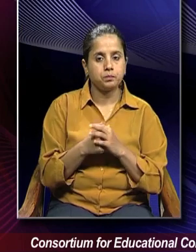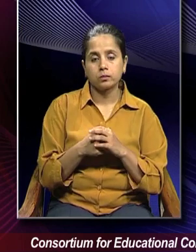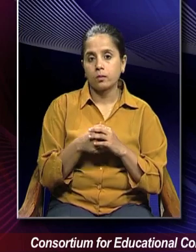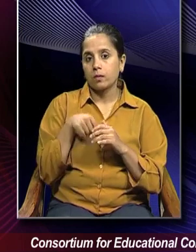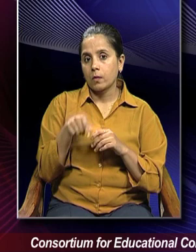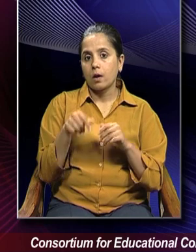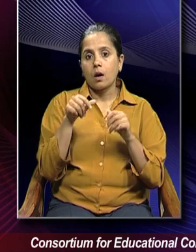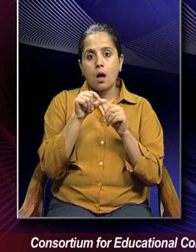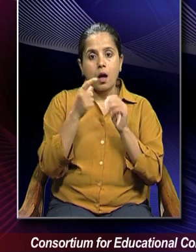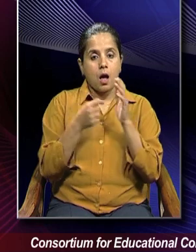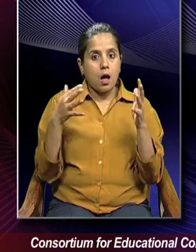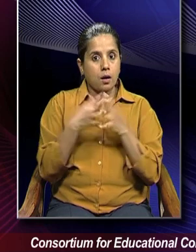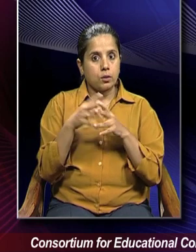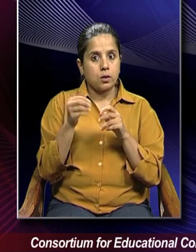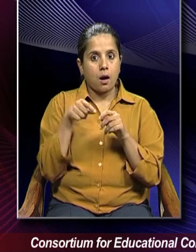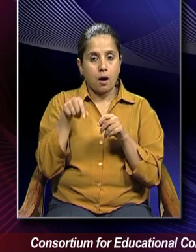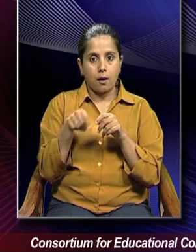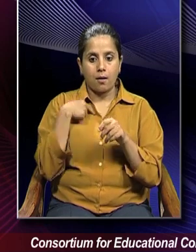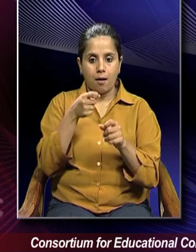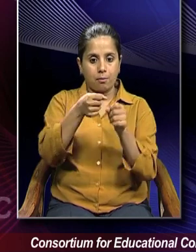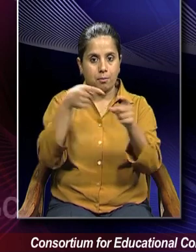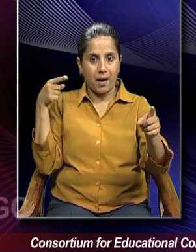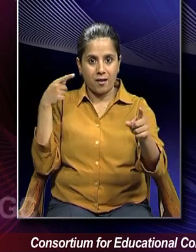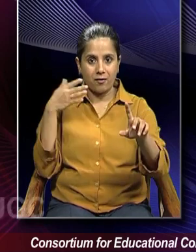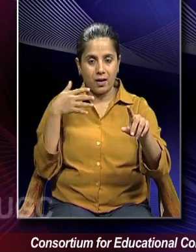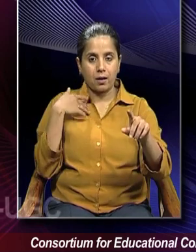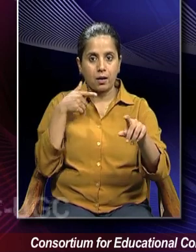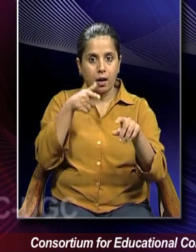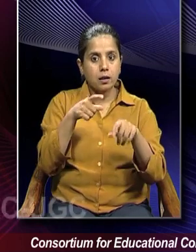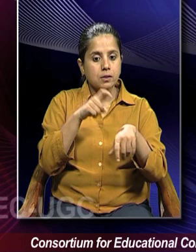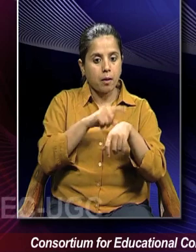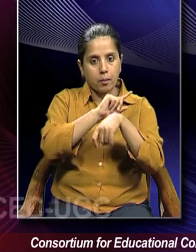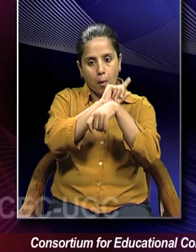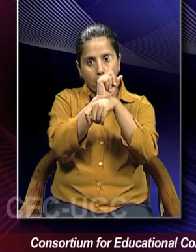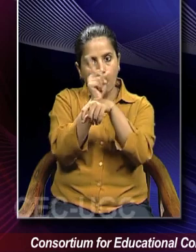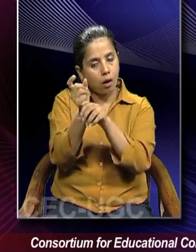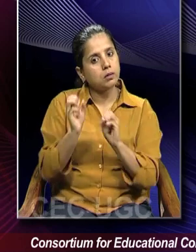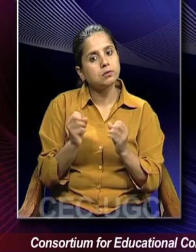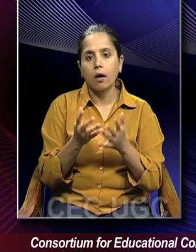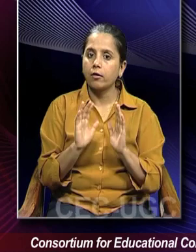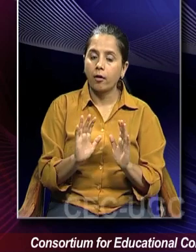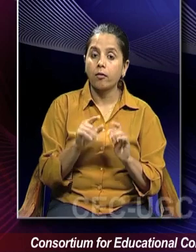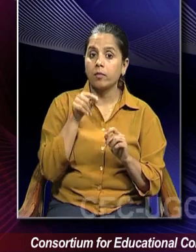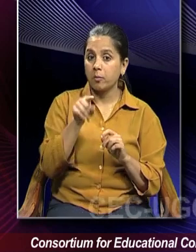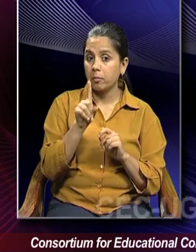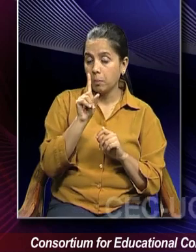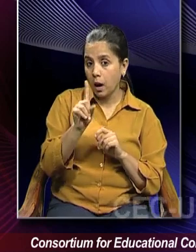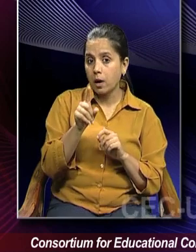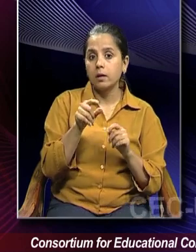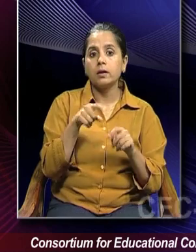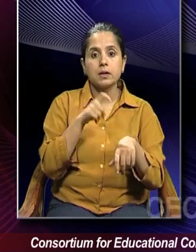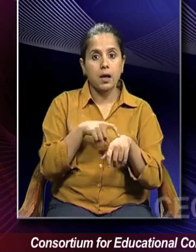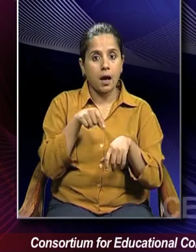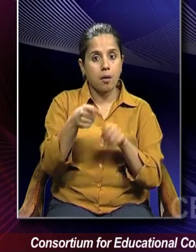arrow is set in motion, an arrow of time also starts operating. Inherently, the arrow of